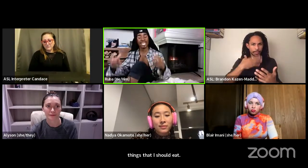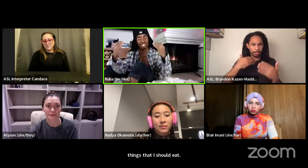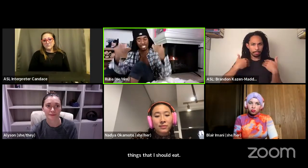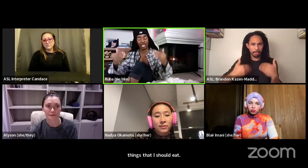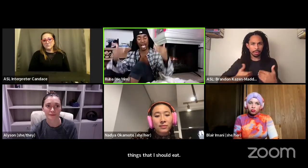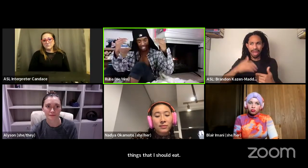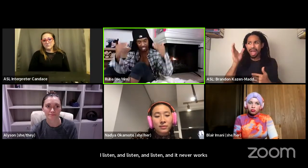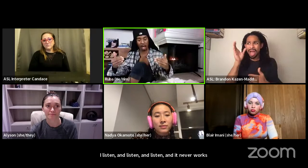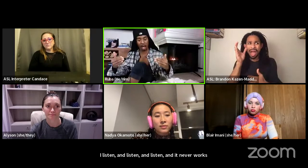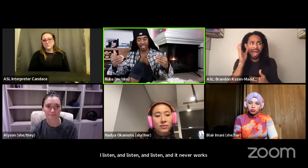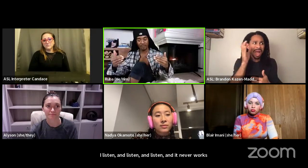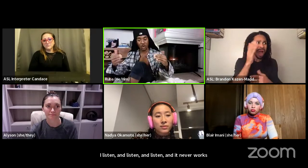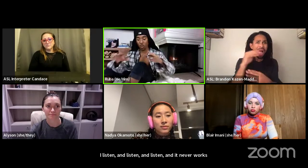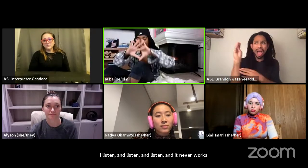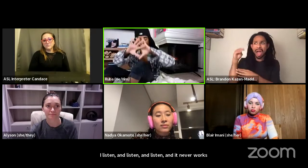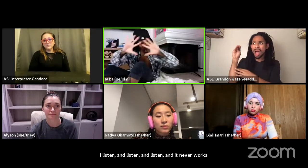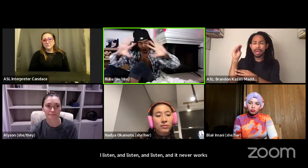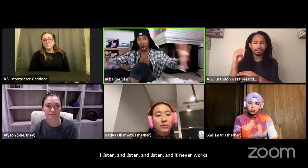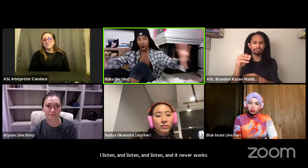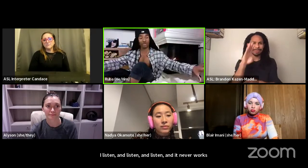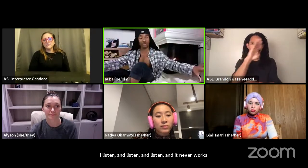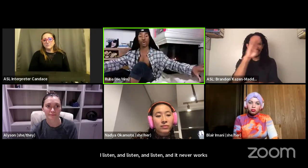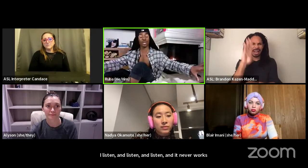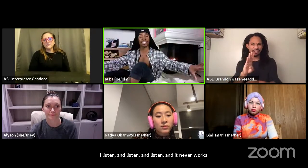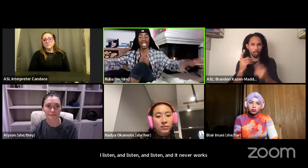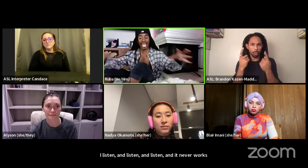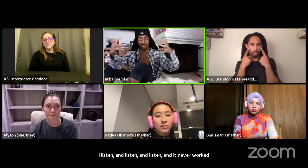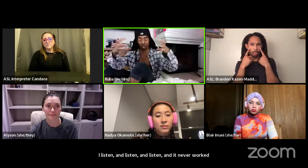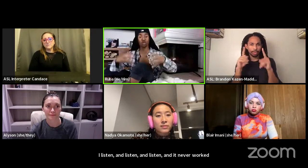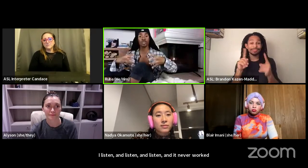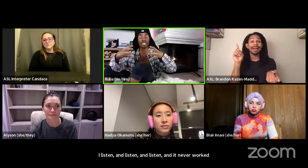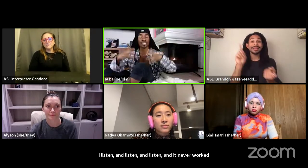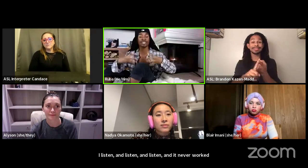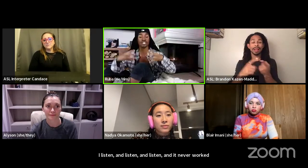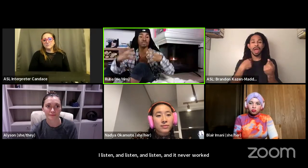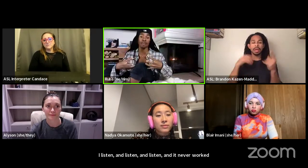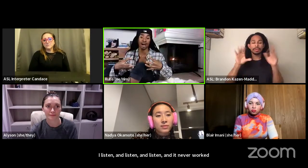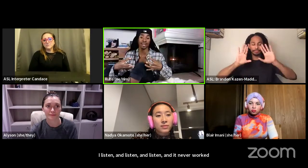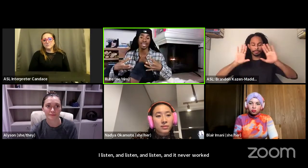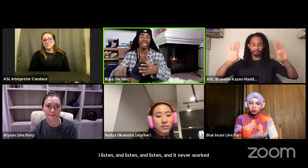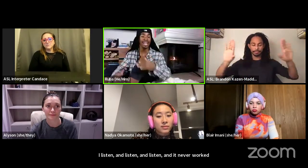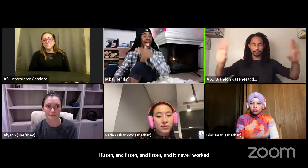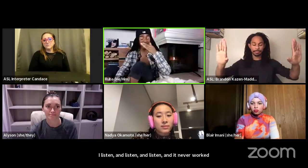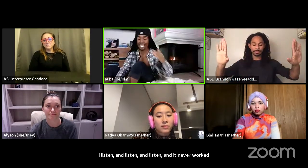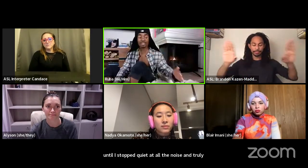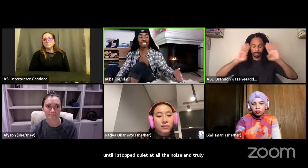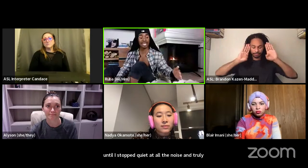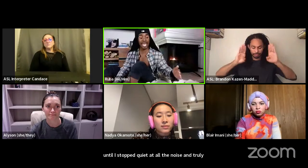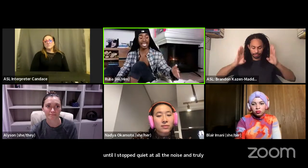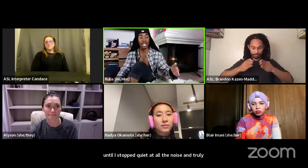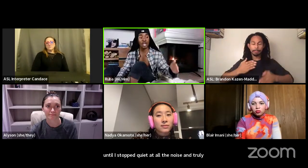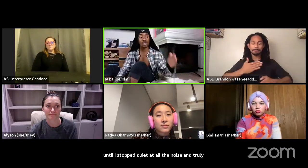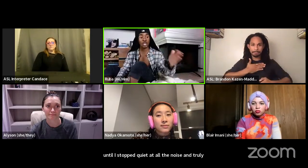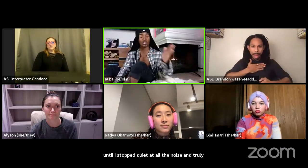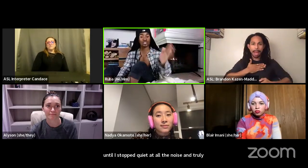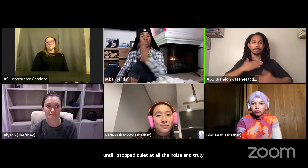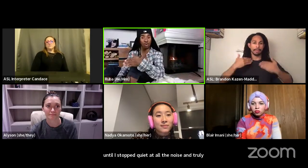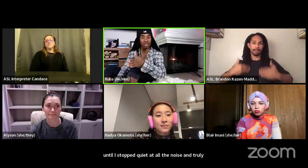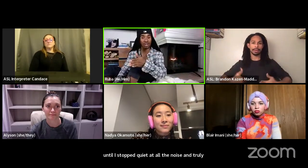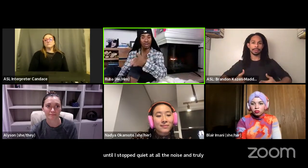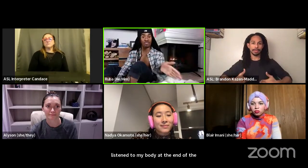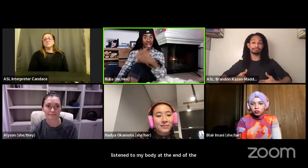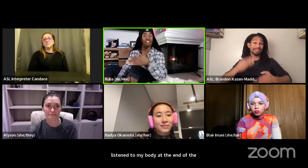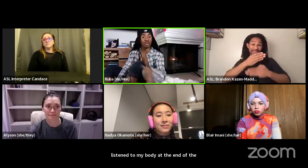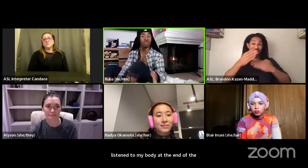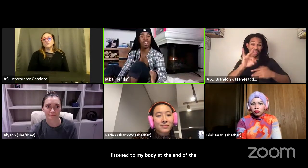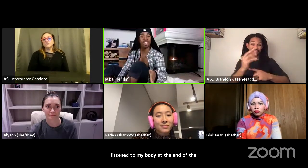worked until I stopped, quieted all the noise, and truly listened to my body. At the end of the day, there is